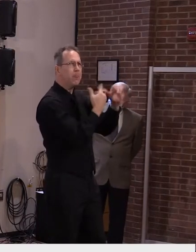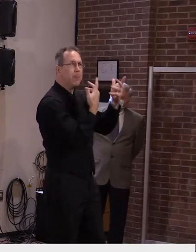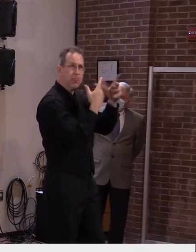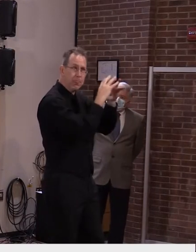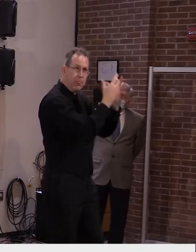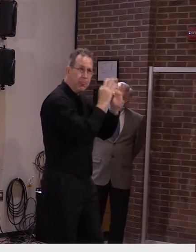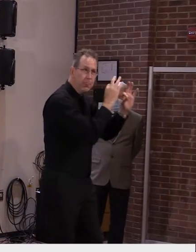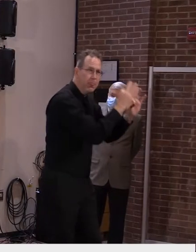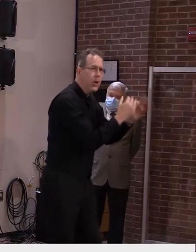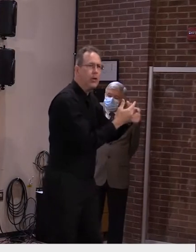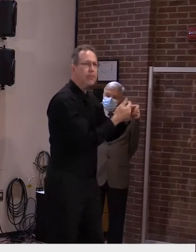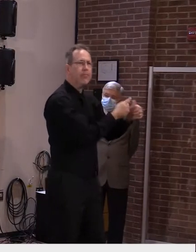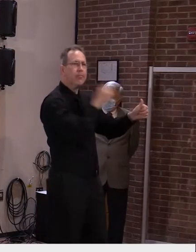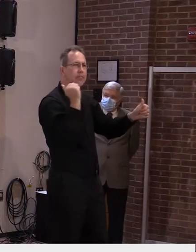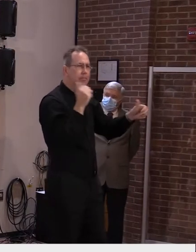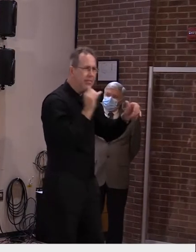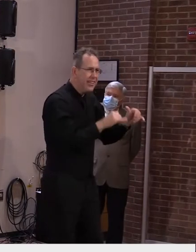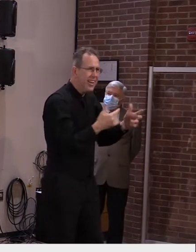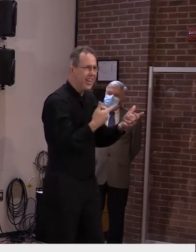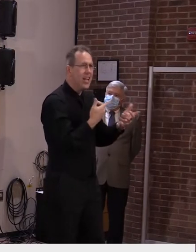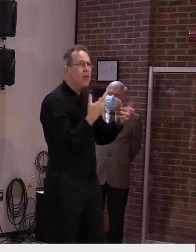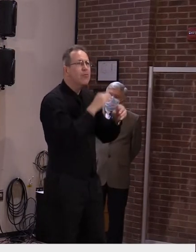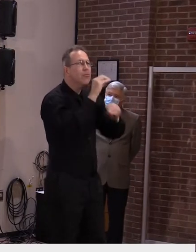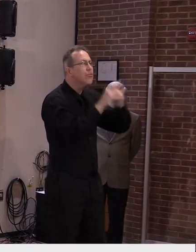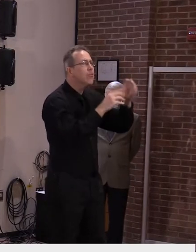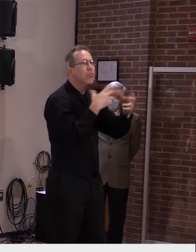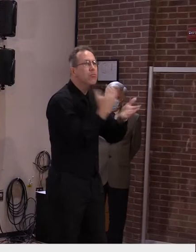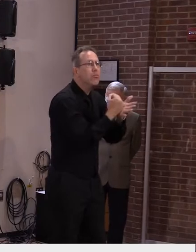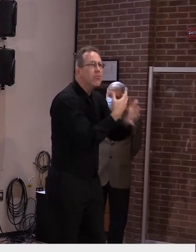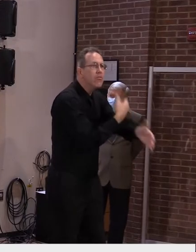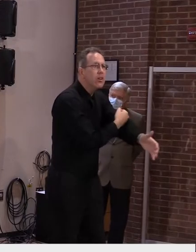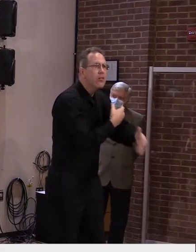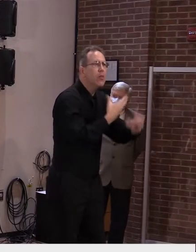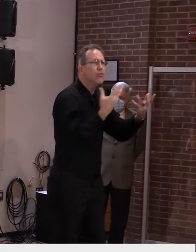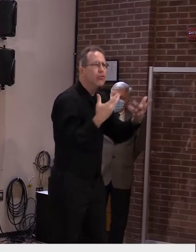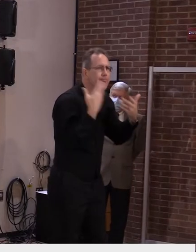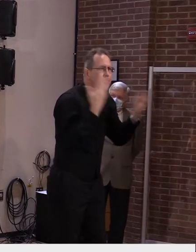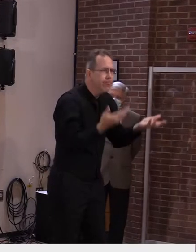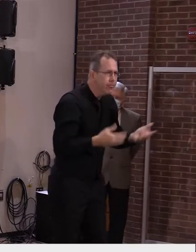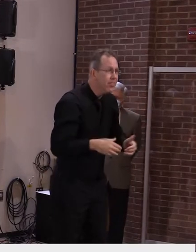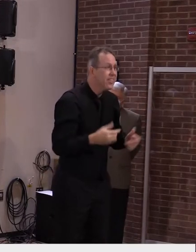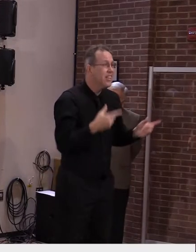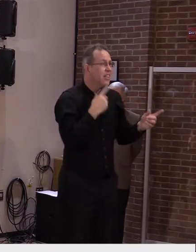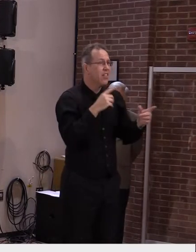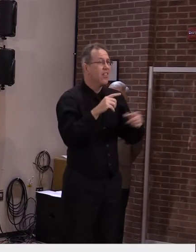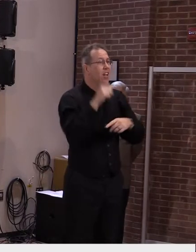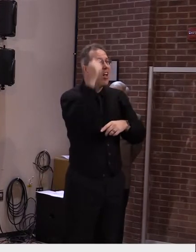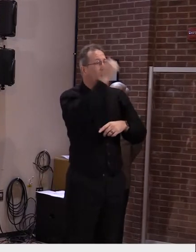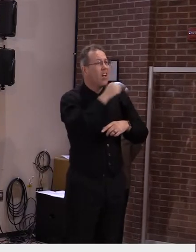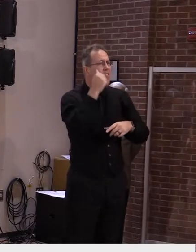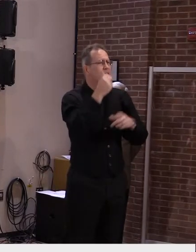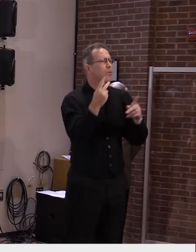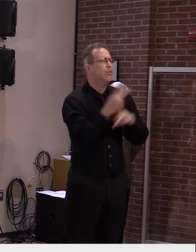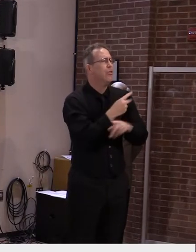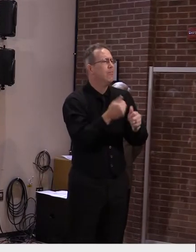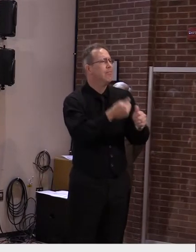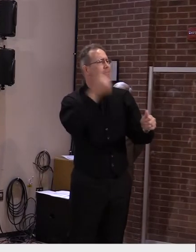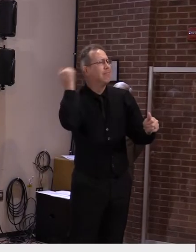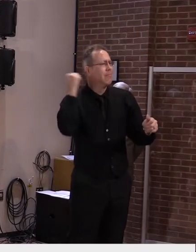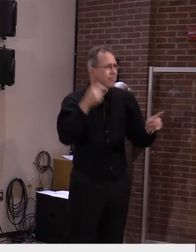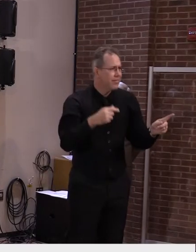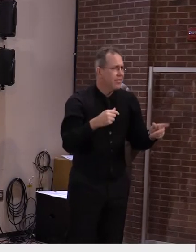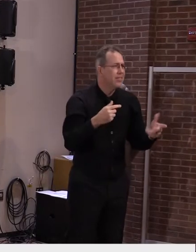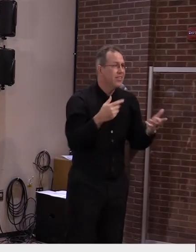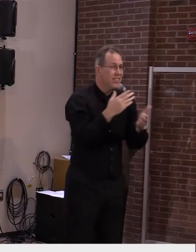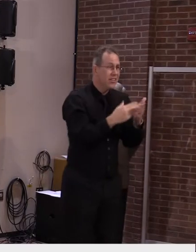2-3% of their population vaccinated, particularly in Africa. And even countries that are doing well in Africa, like South Africa,